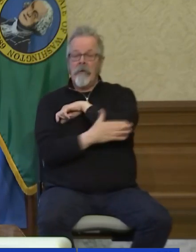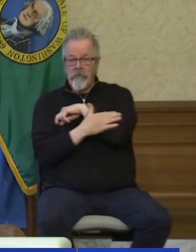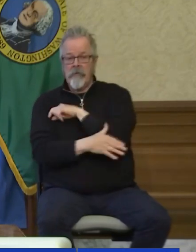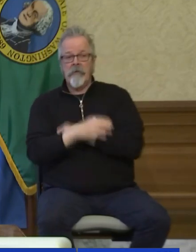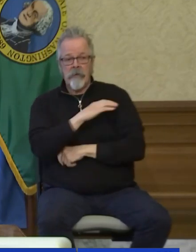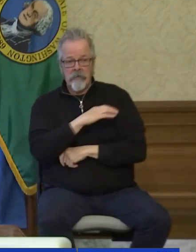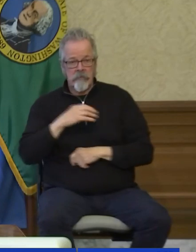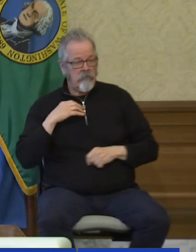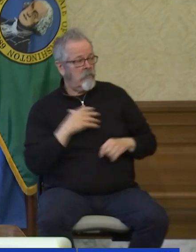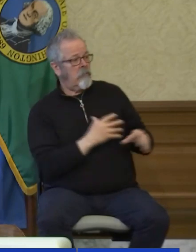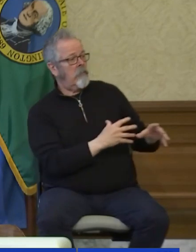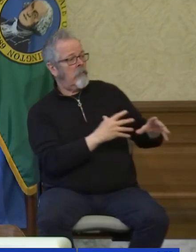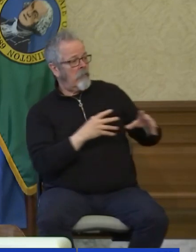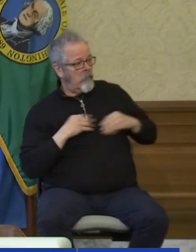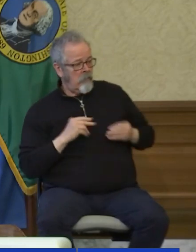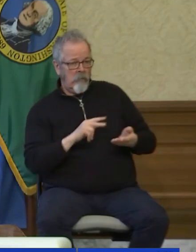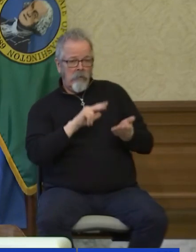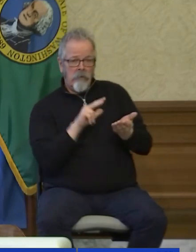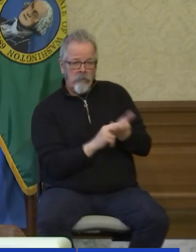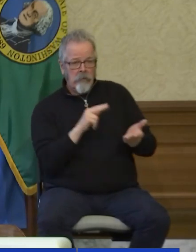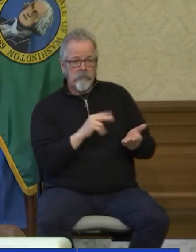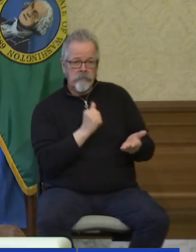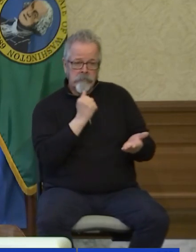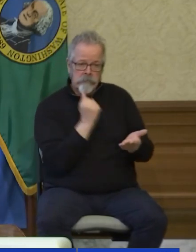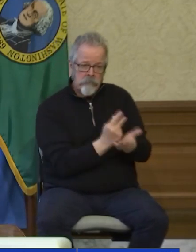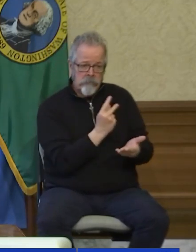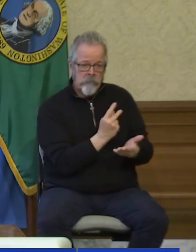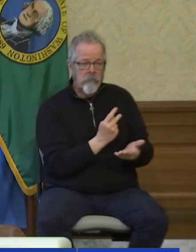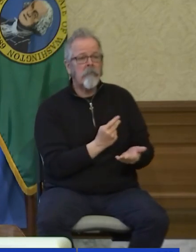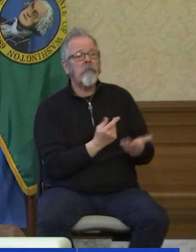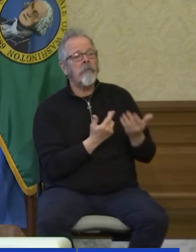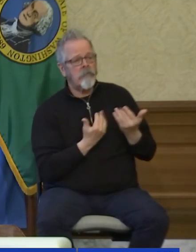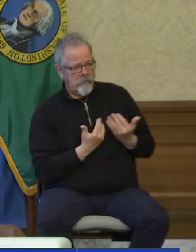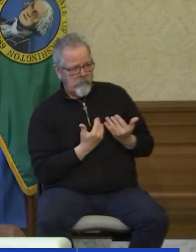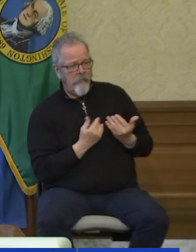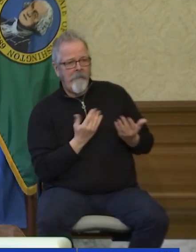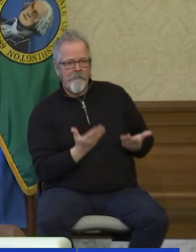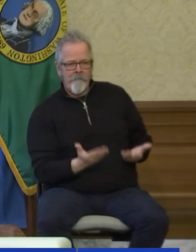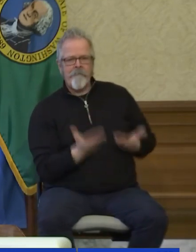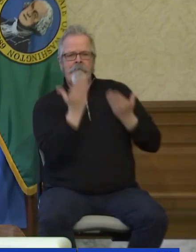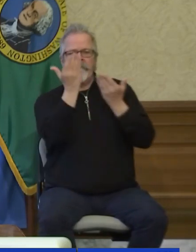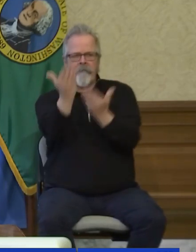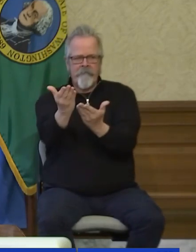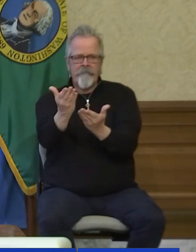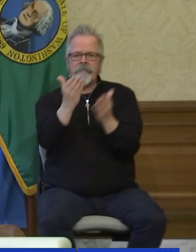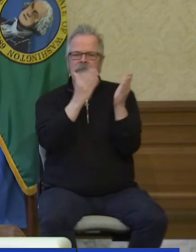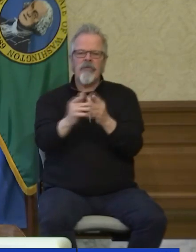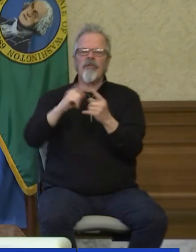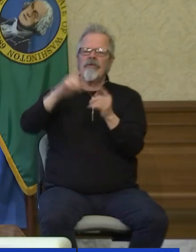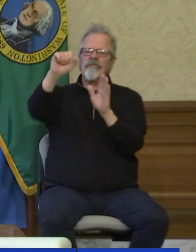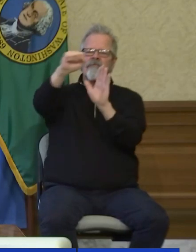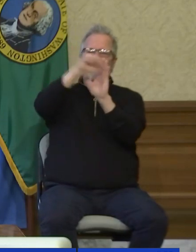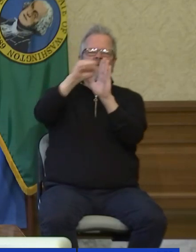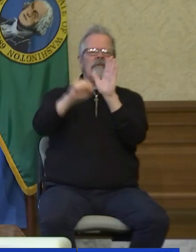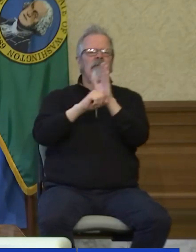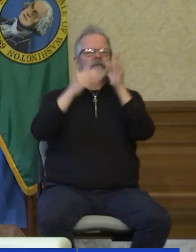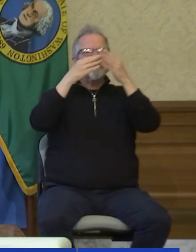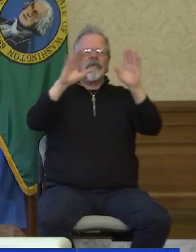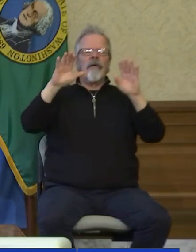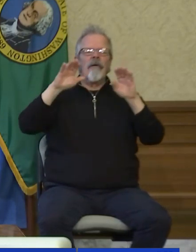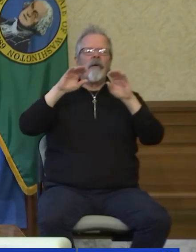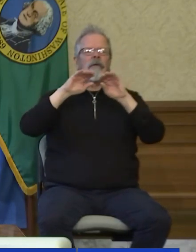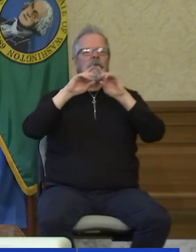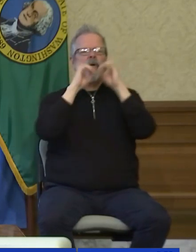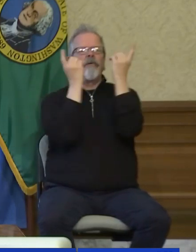They will submit some plans to the Department of Health. They'll need to show that they have a good surge capacity in the hospitals and have